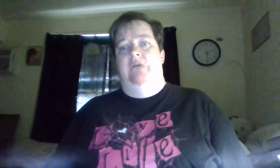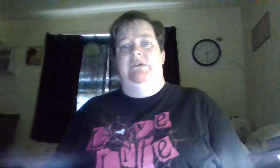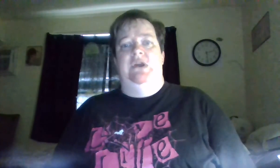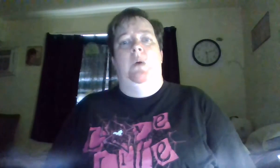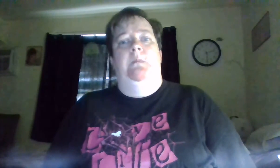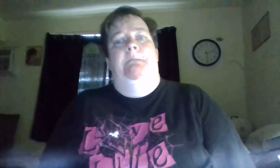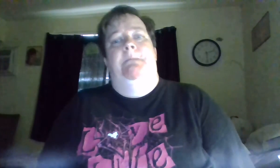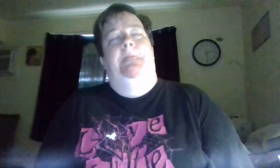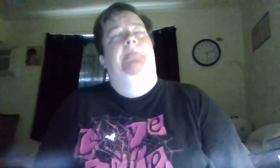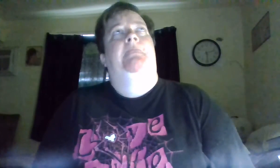his home,